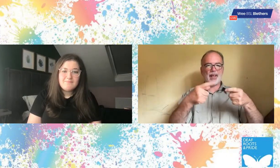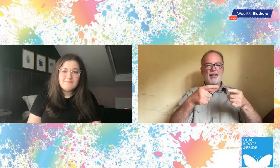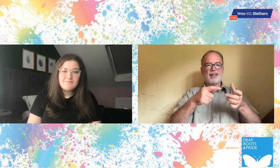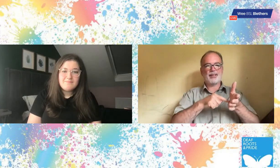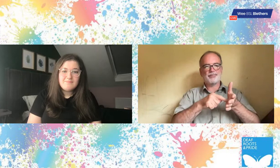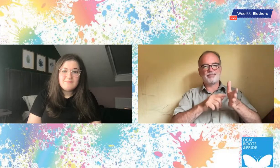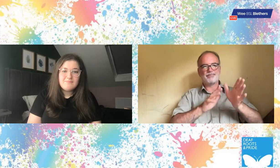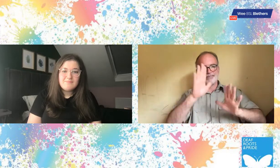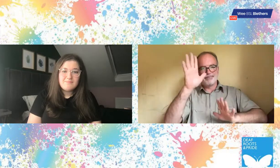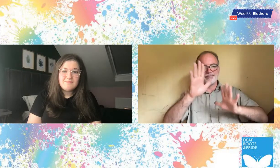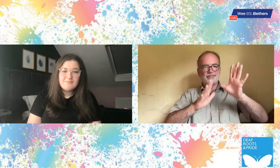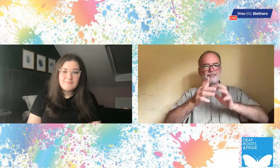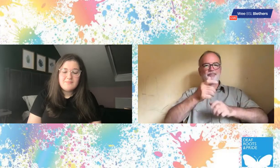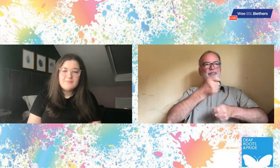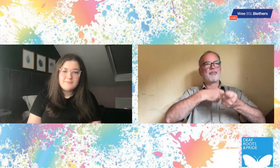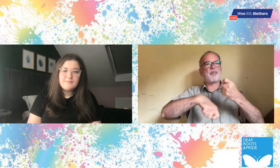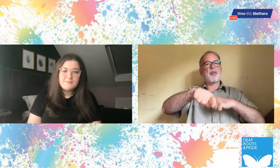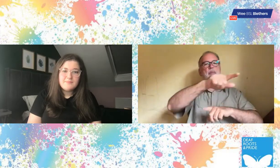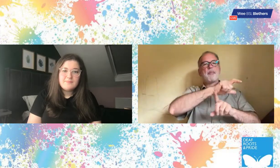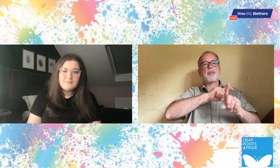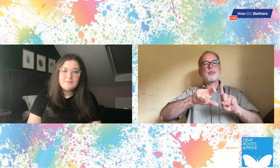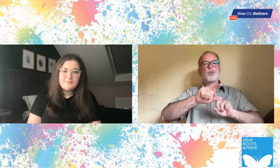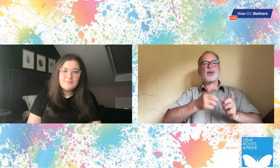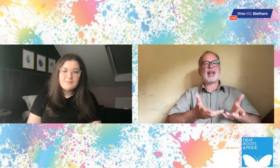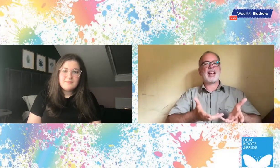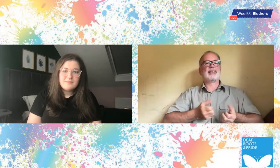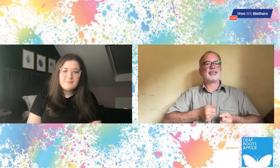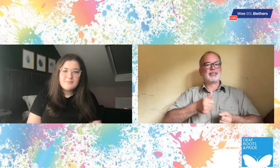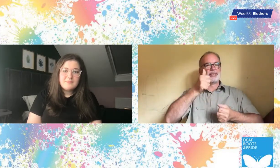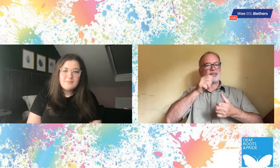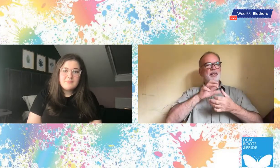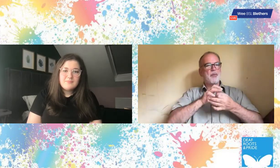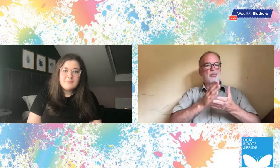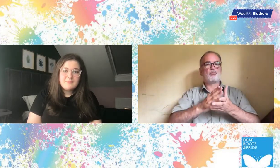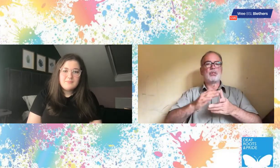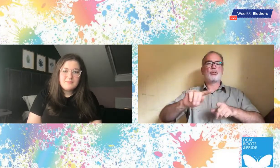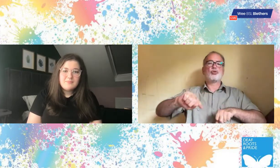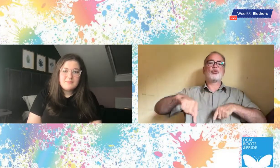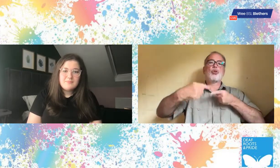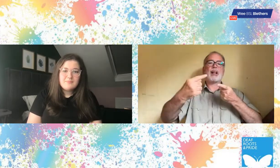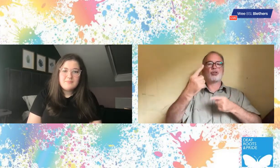but there's very little access to communication, very few interpreters around here. So